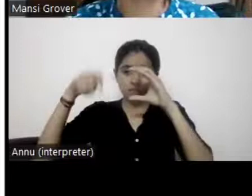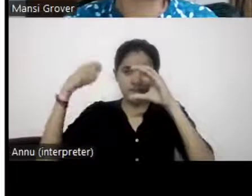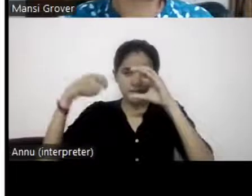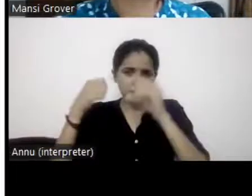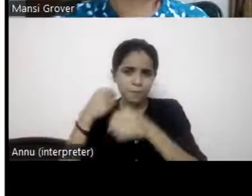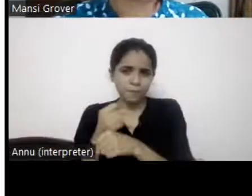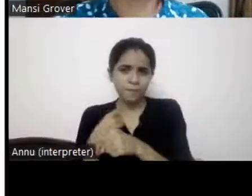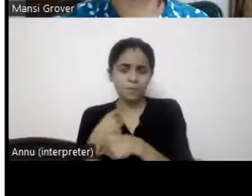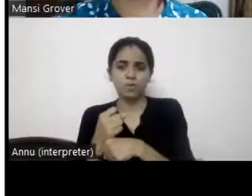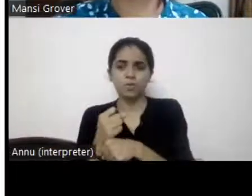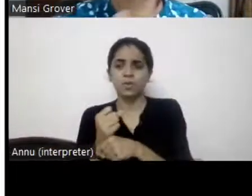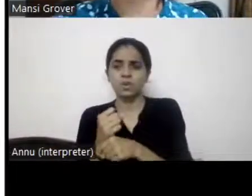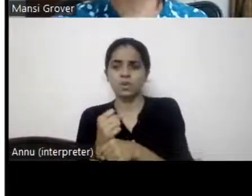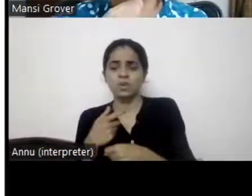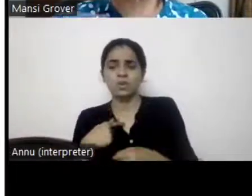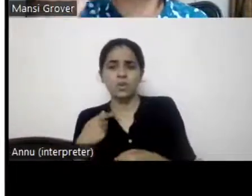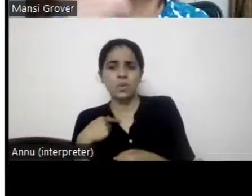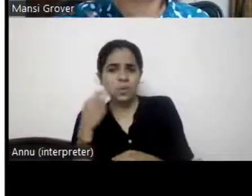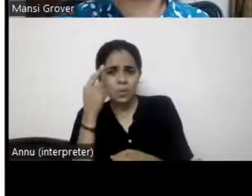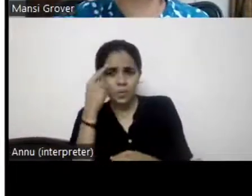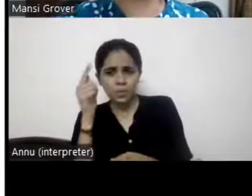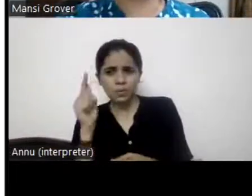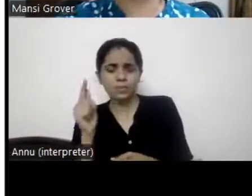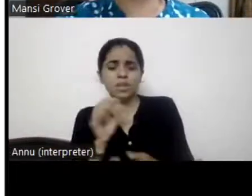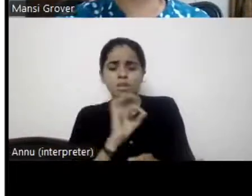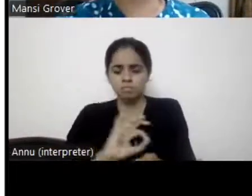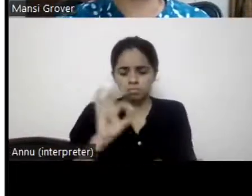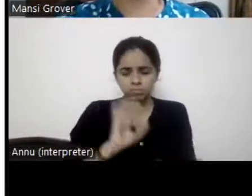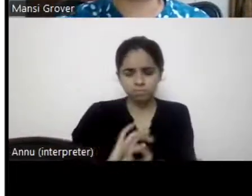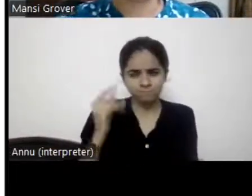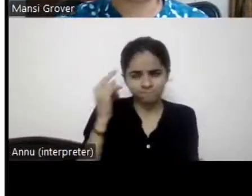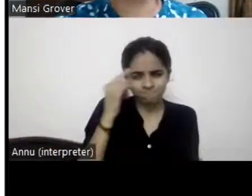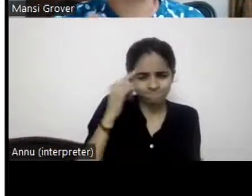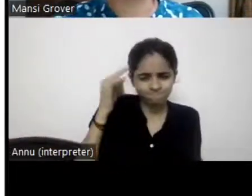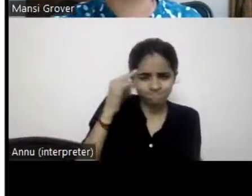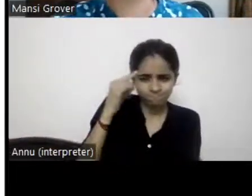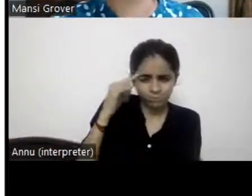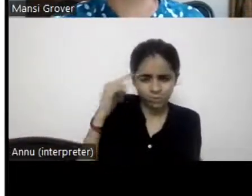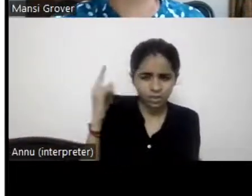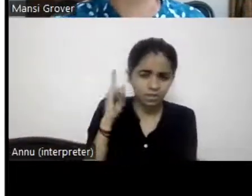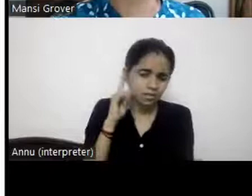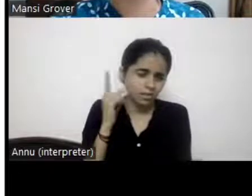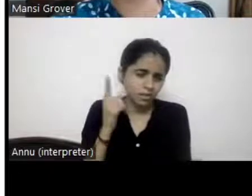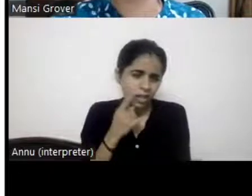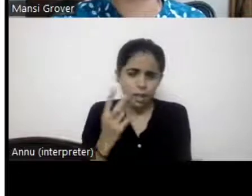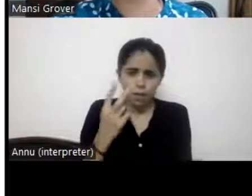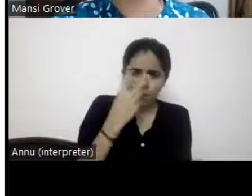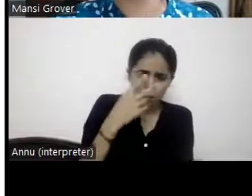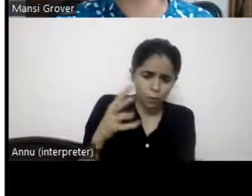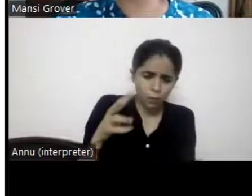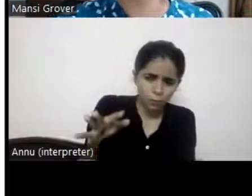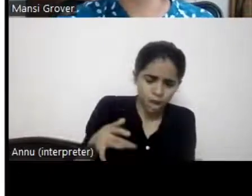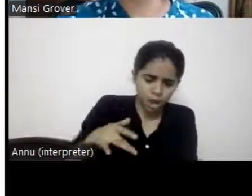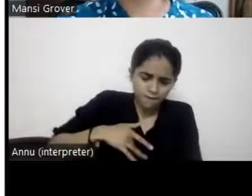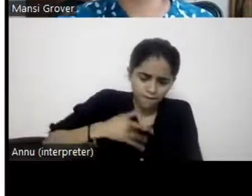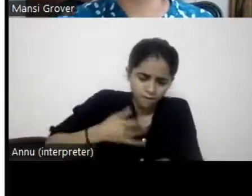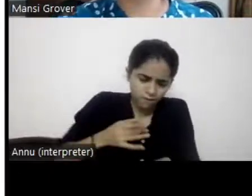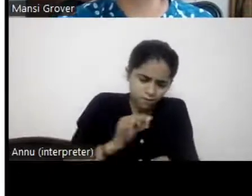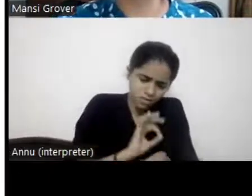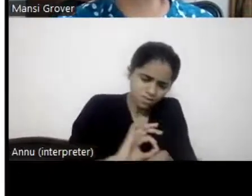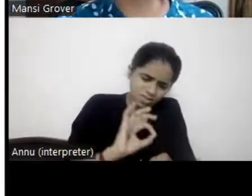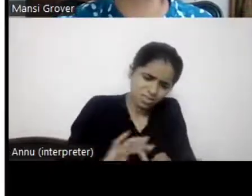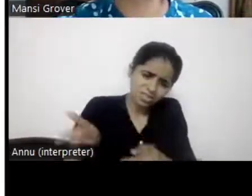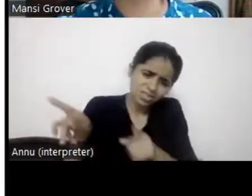created something where he, with the right intentions there, and he talks about that also in one of the interviews. He says